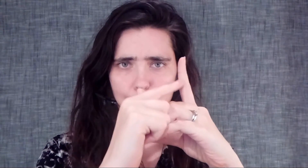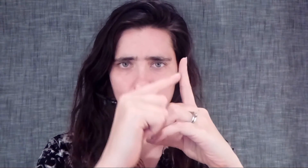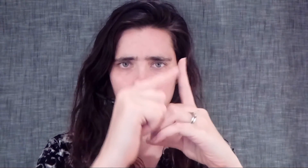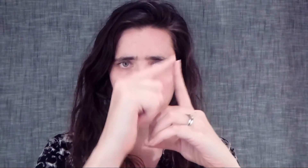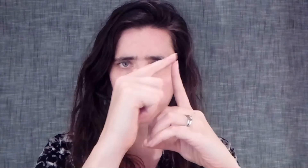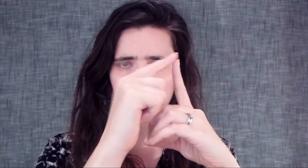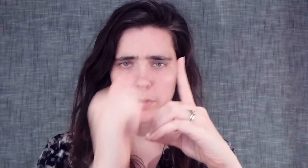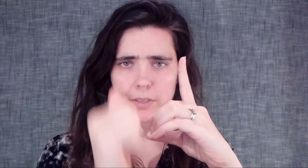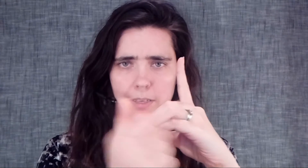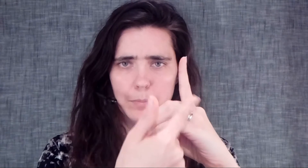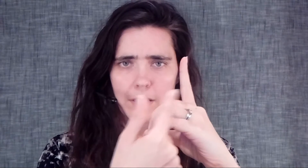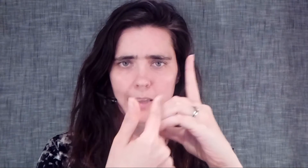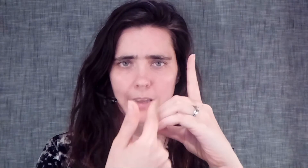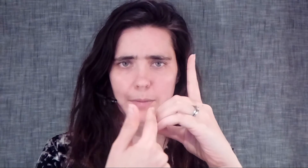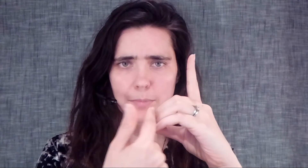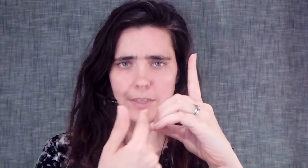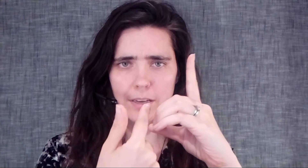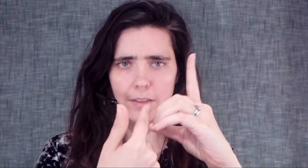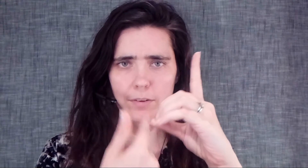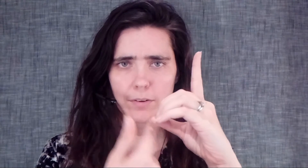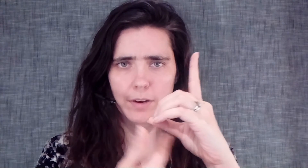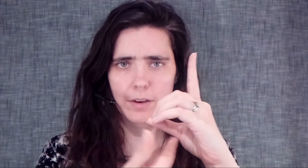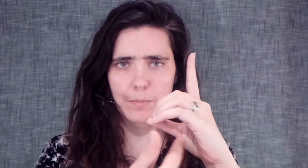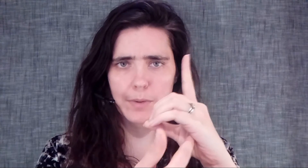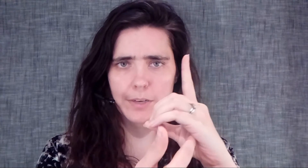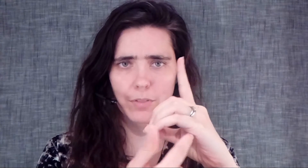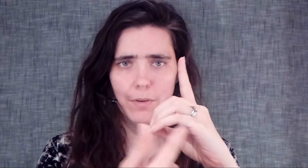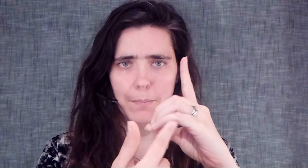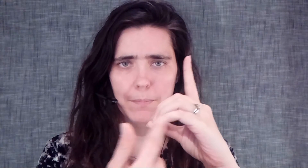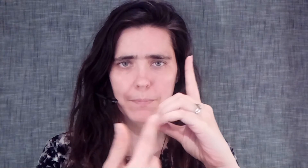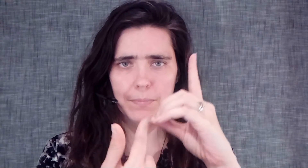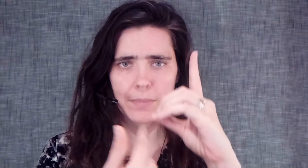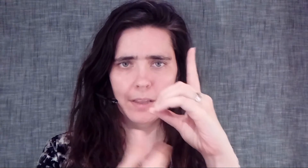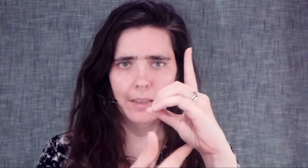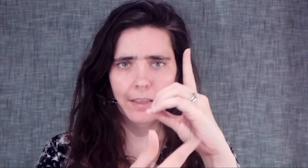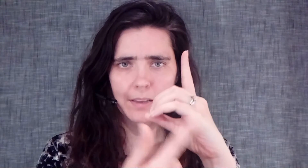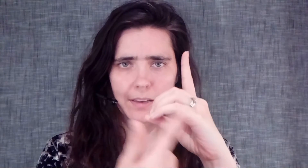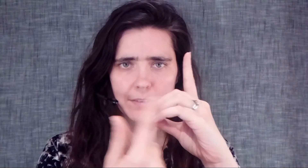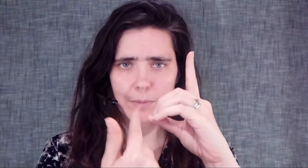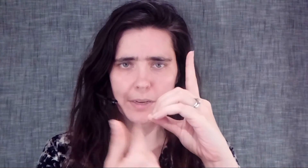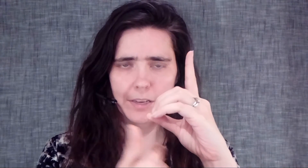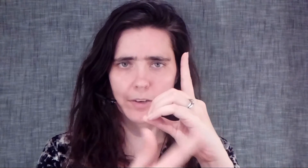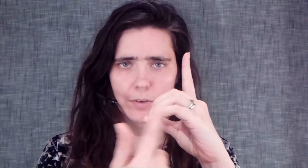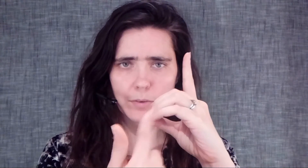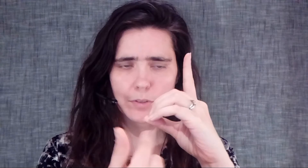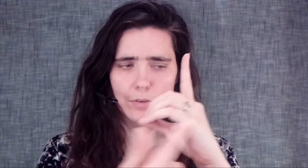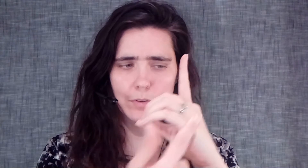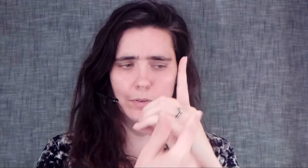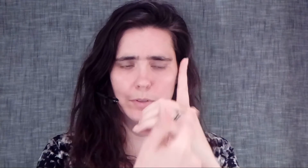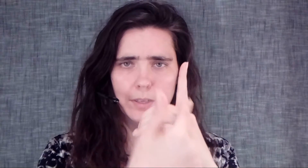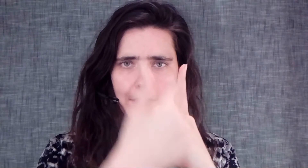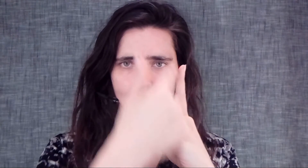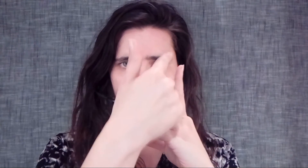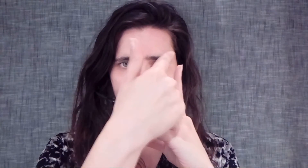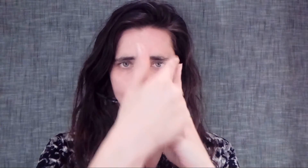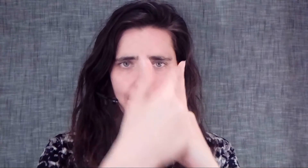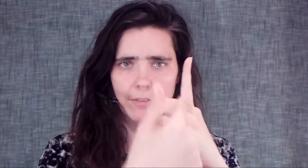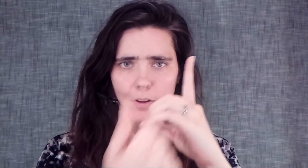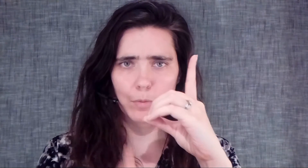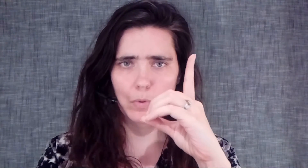one pointing up come together and meet your thumb, kind of making your little circle, and then you have the finger